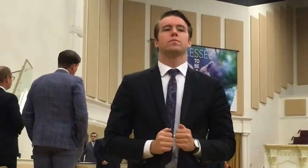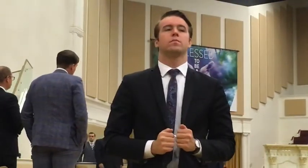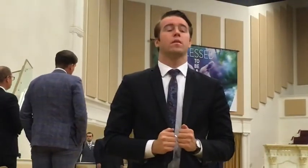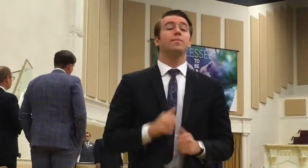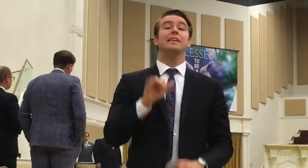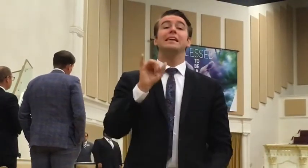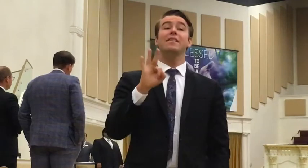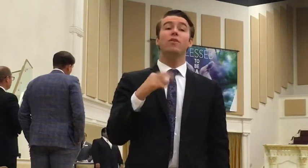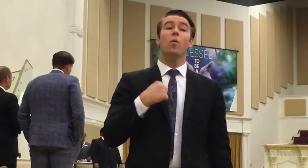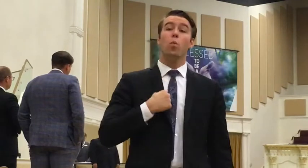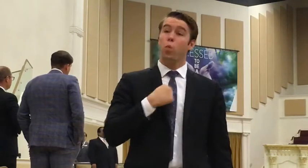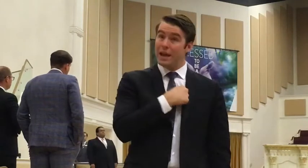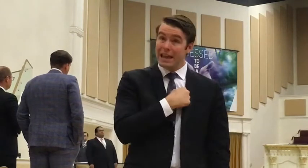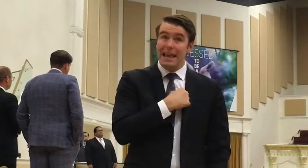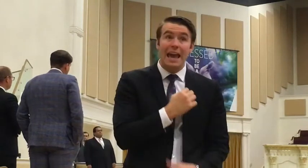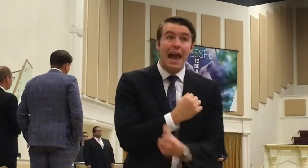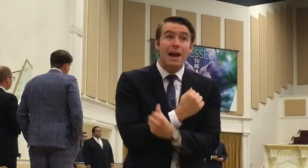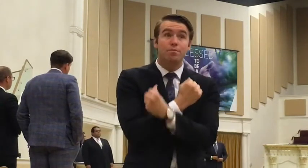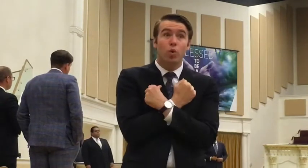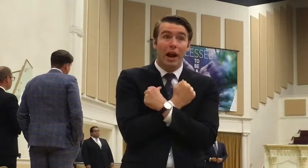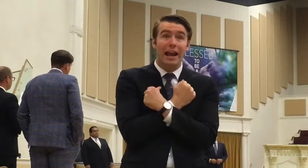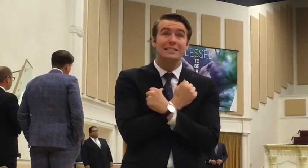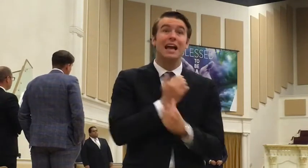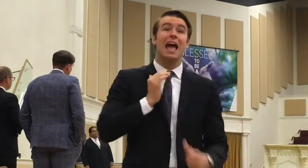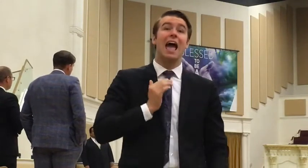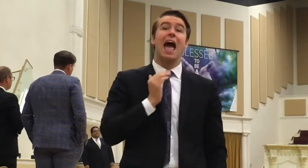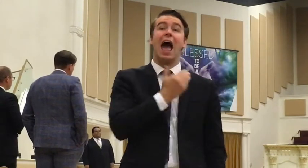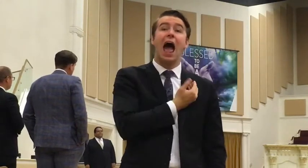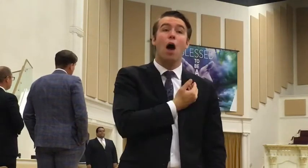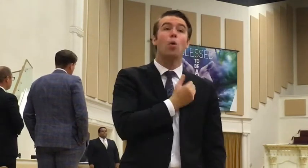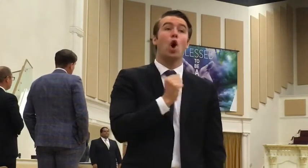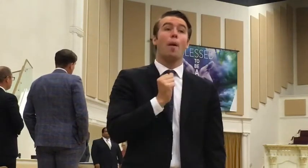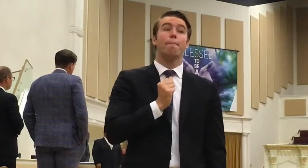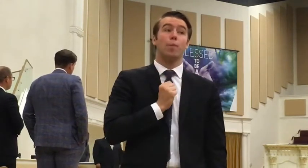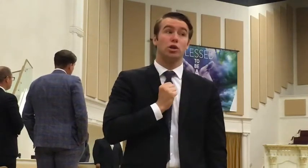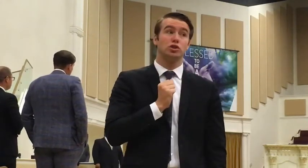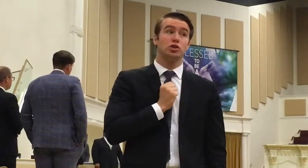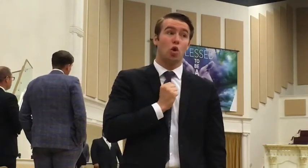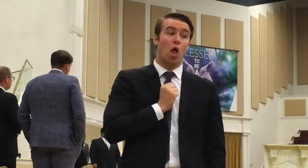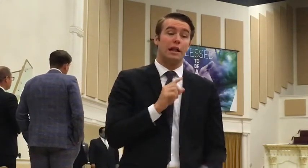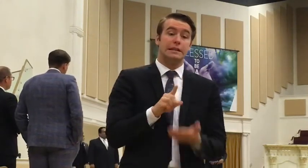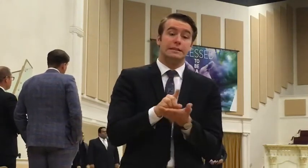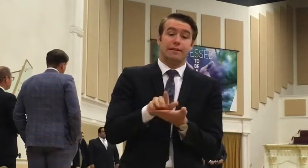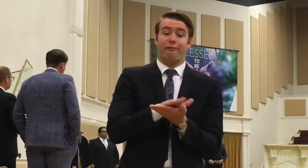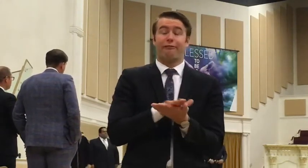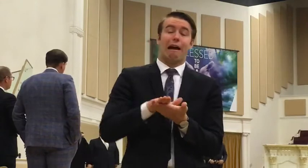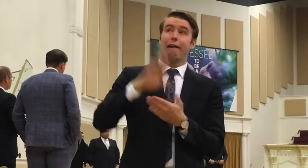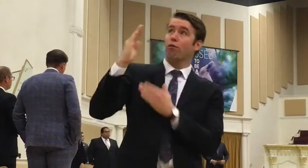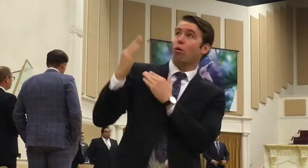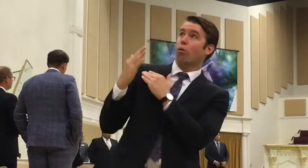If we embraced our personal divine call